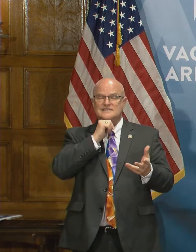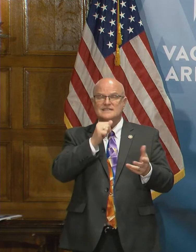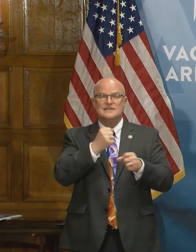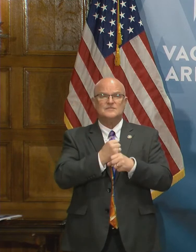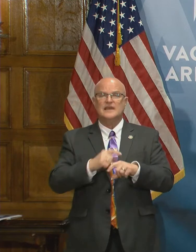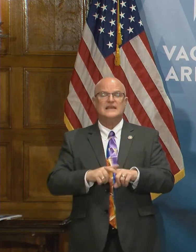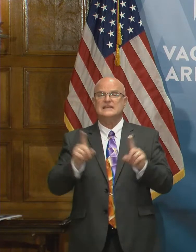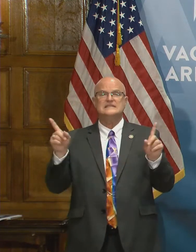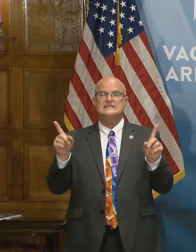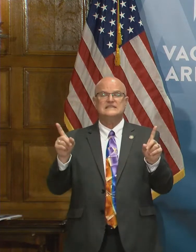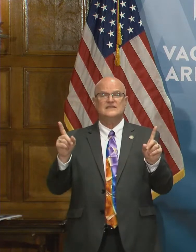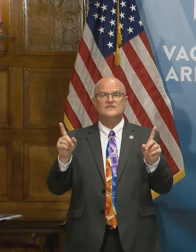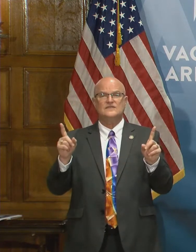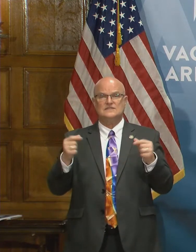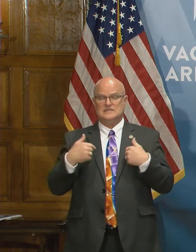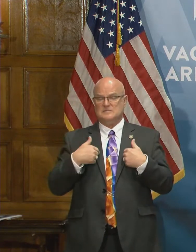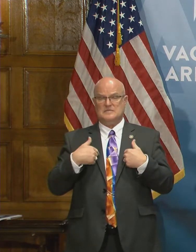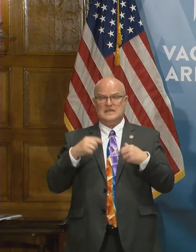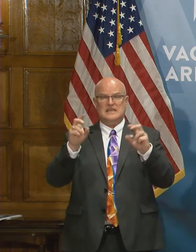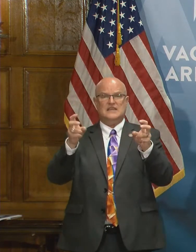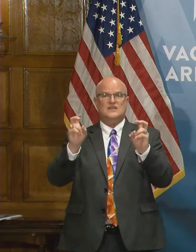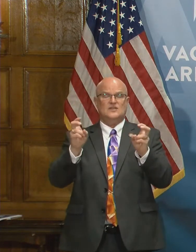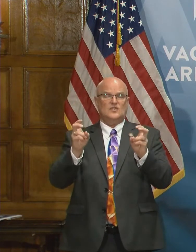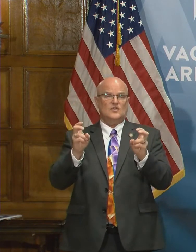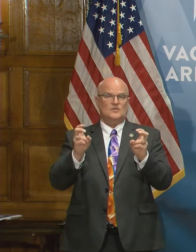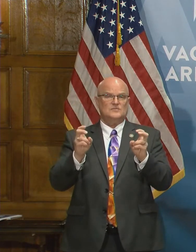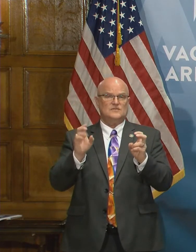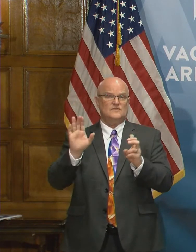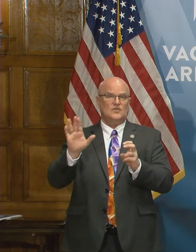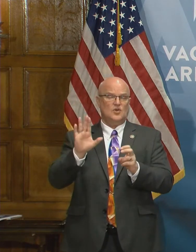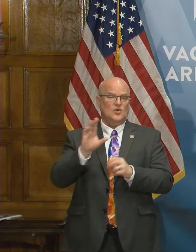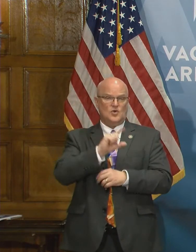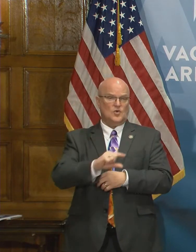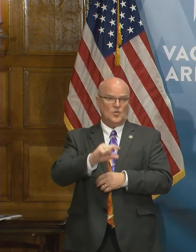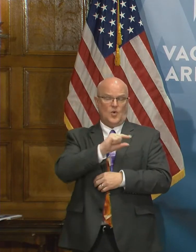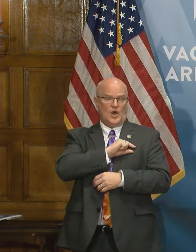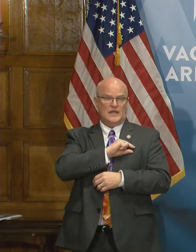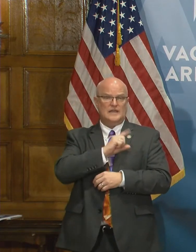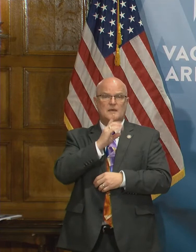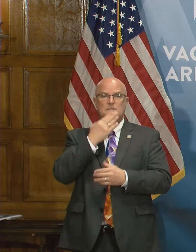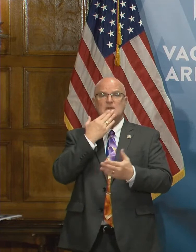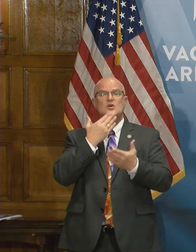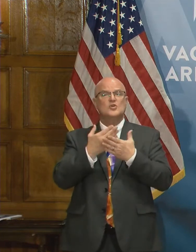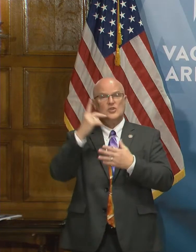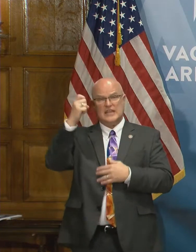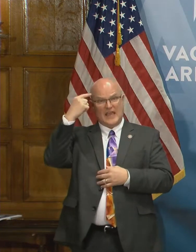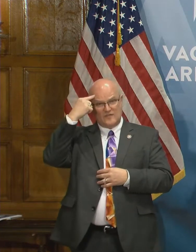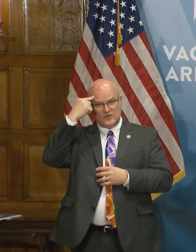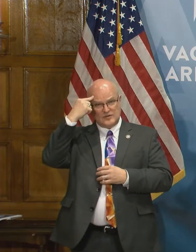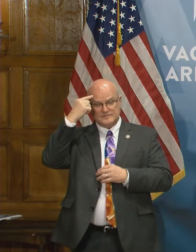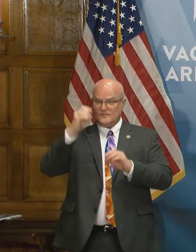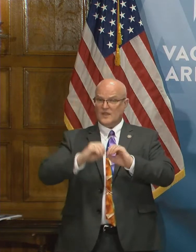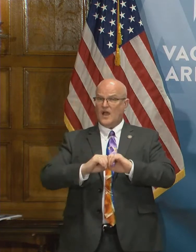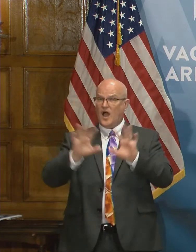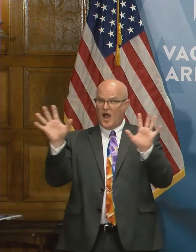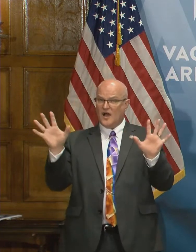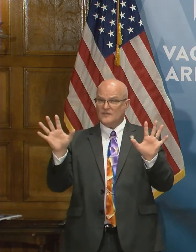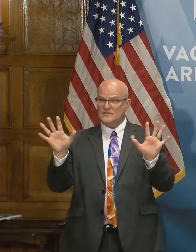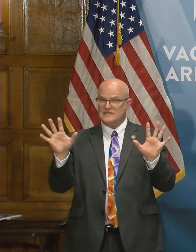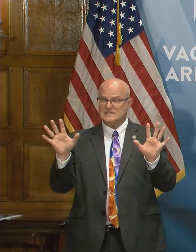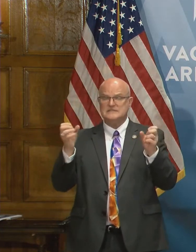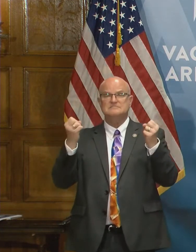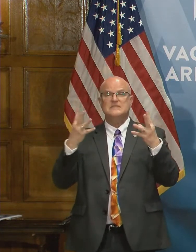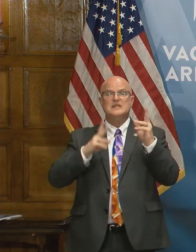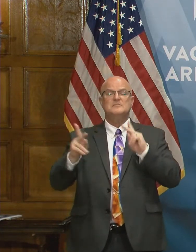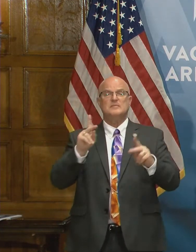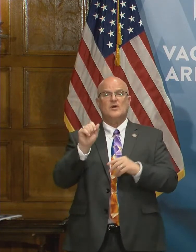make a difference to me in terms of her qualities to be a good governor. Obviously, there's many